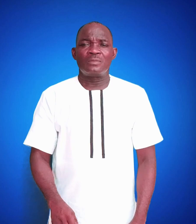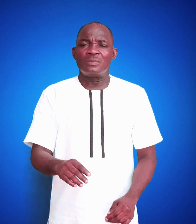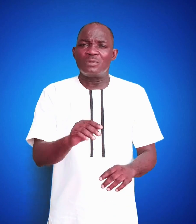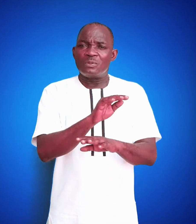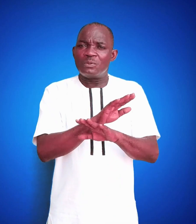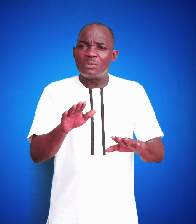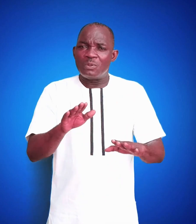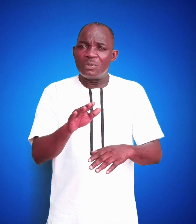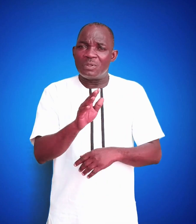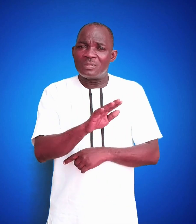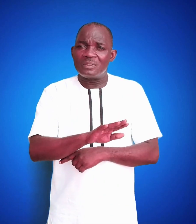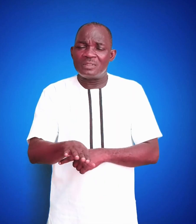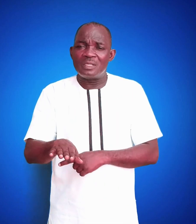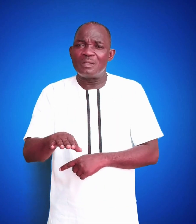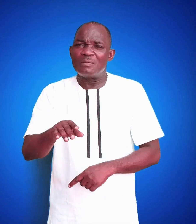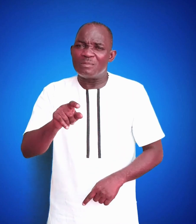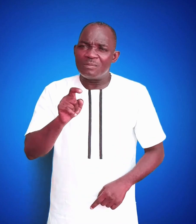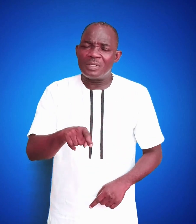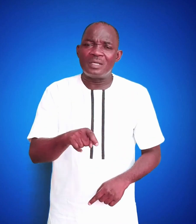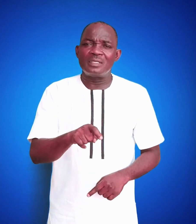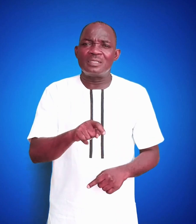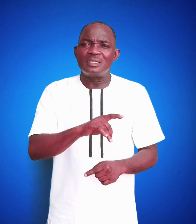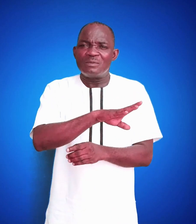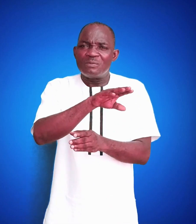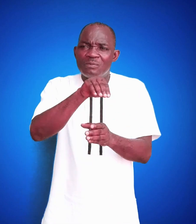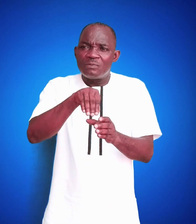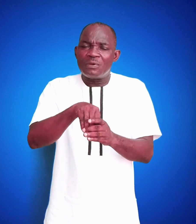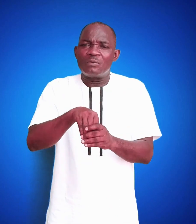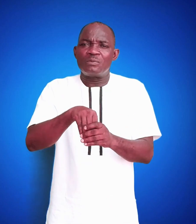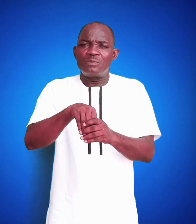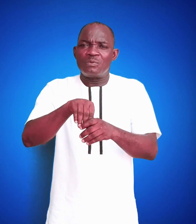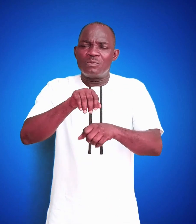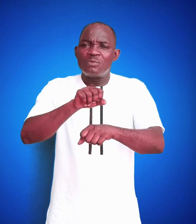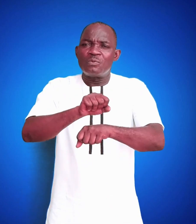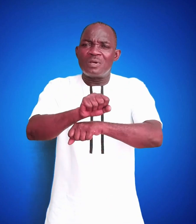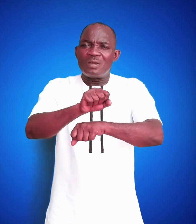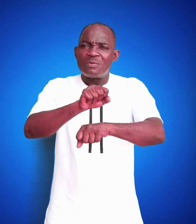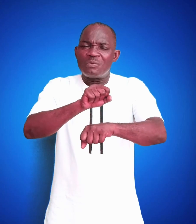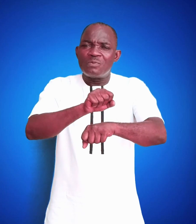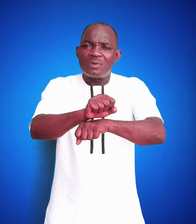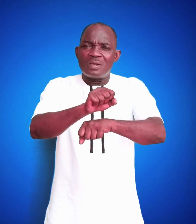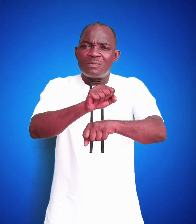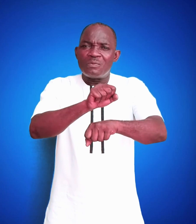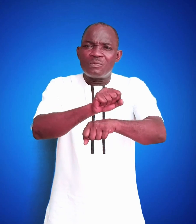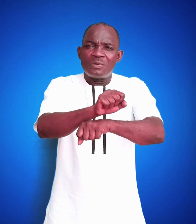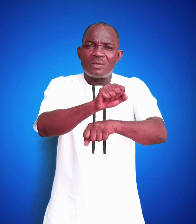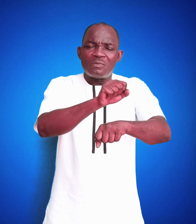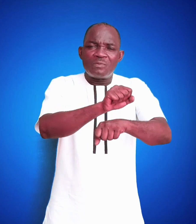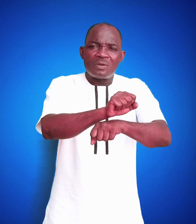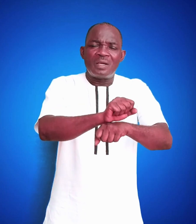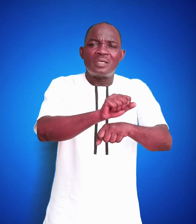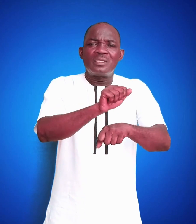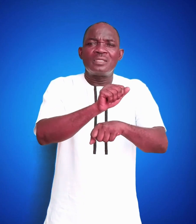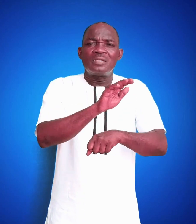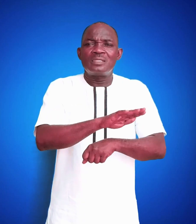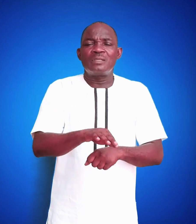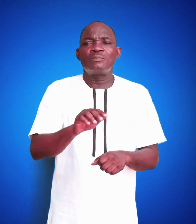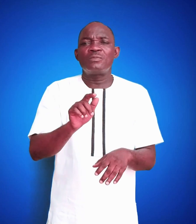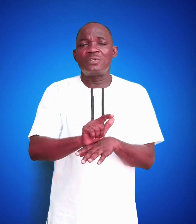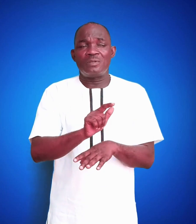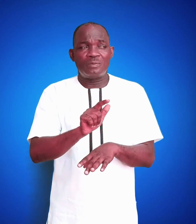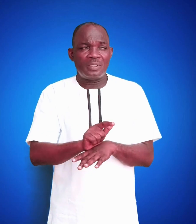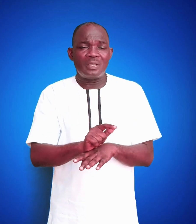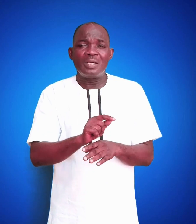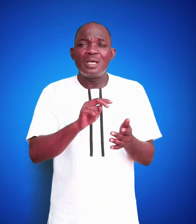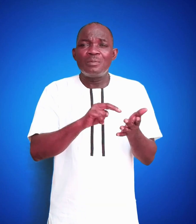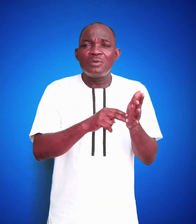No child should engage in the worst forms of child labor, which